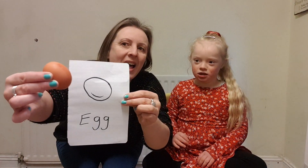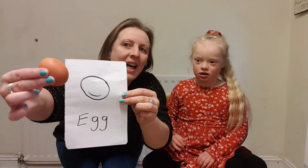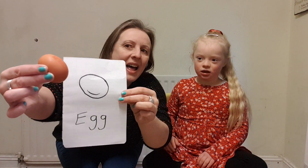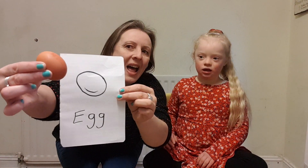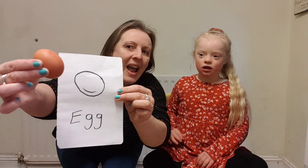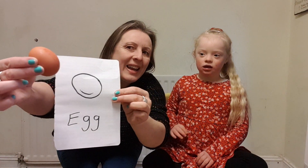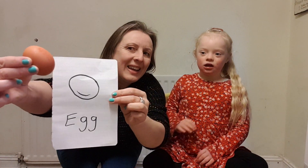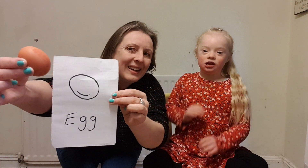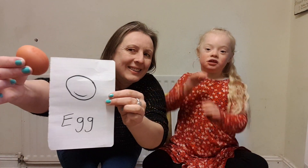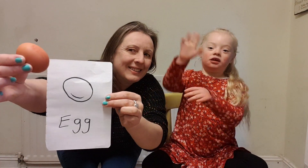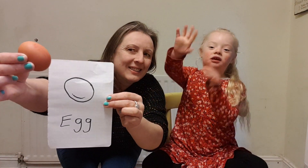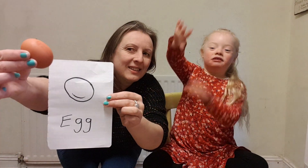Egg.